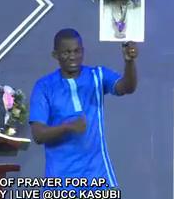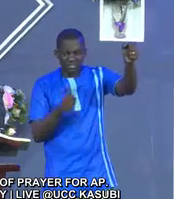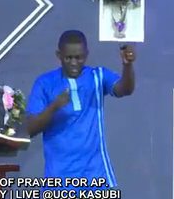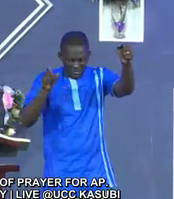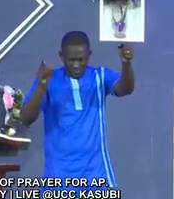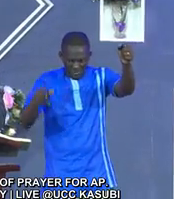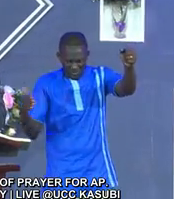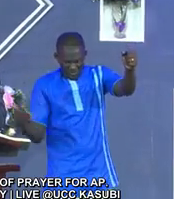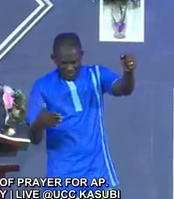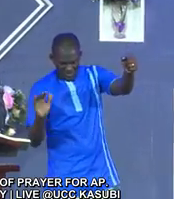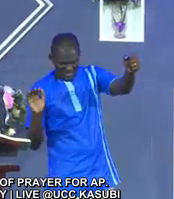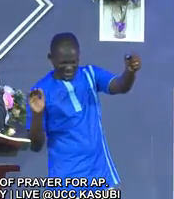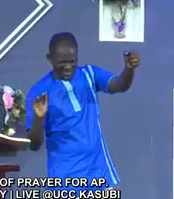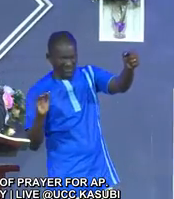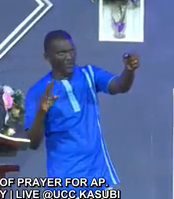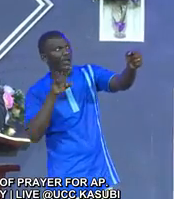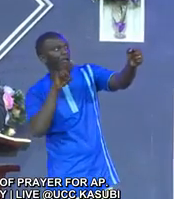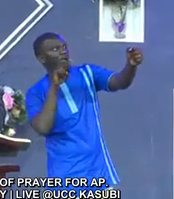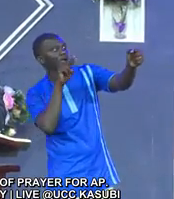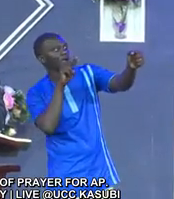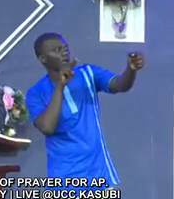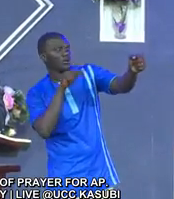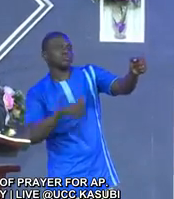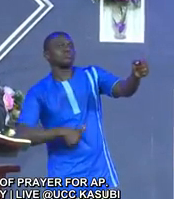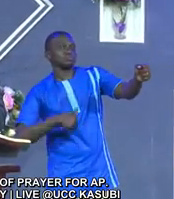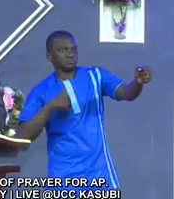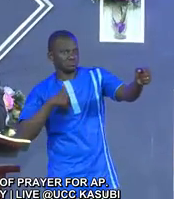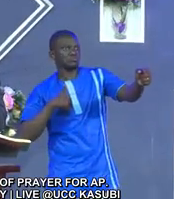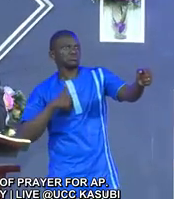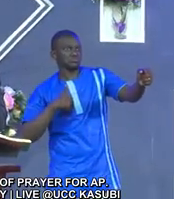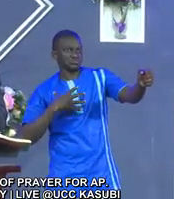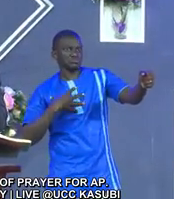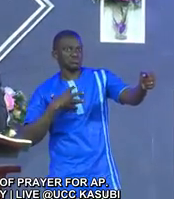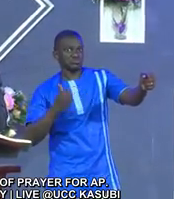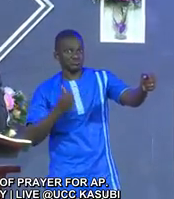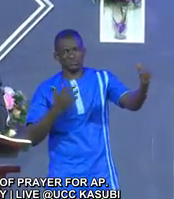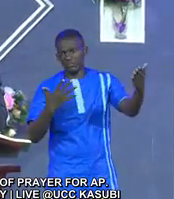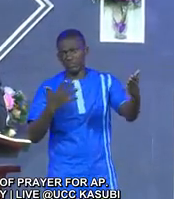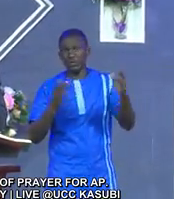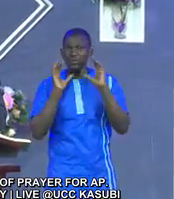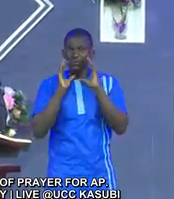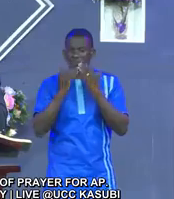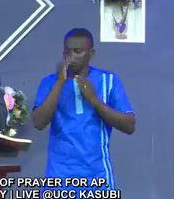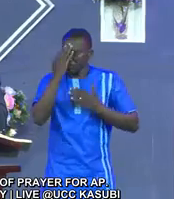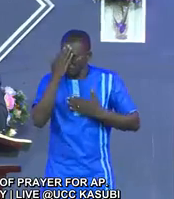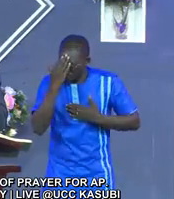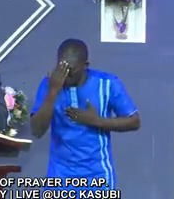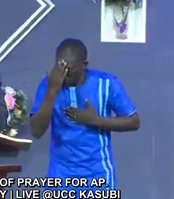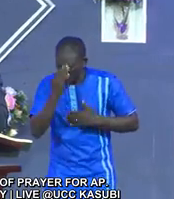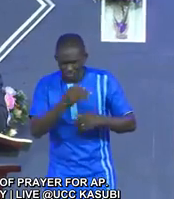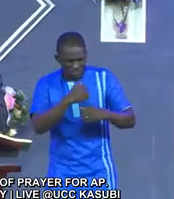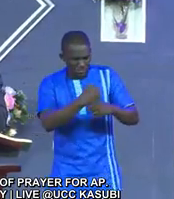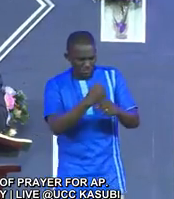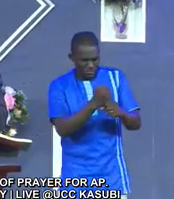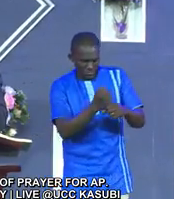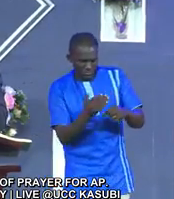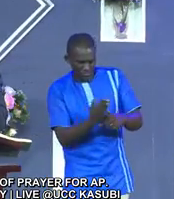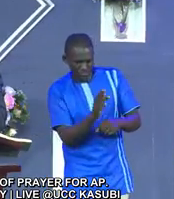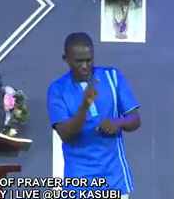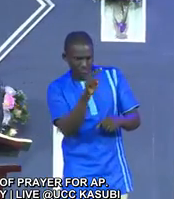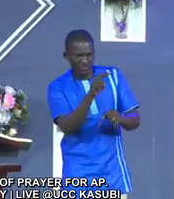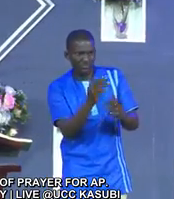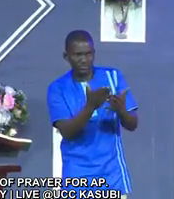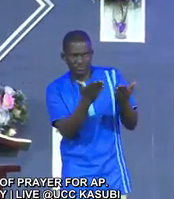abojjeddwa bw'anaagutunulako anaawona. Musa n'akola omusota ogw'ekikomo n'aguteeka ku mulongooti.